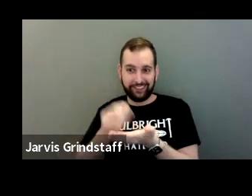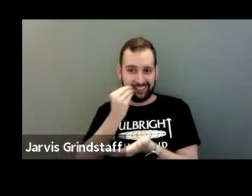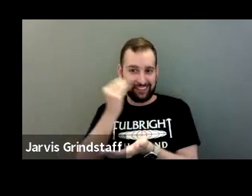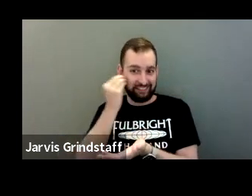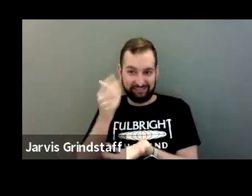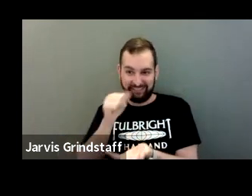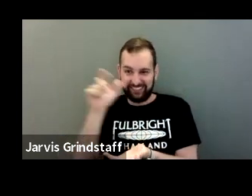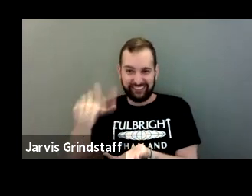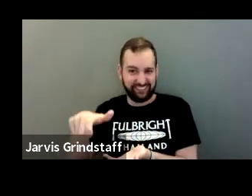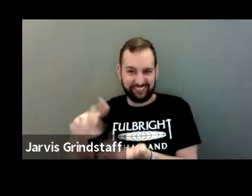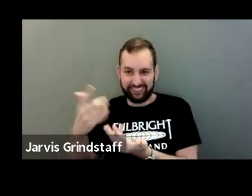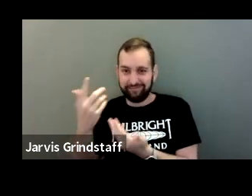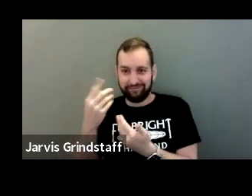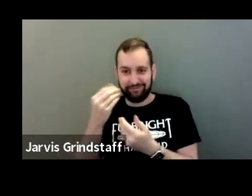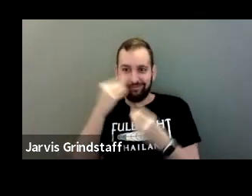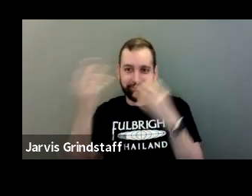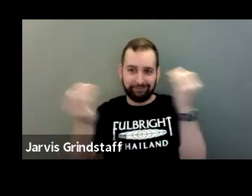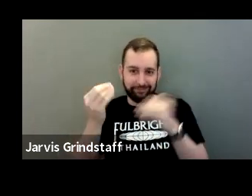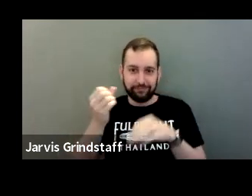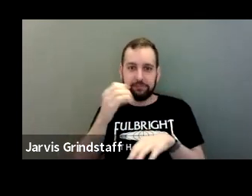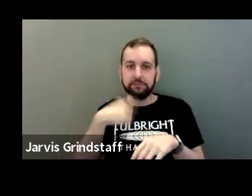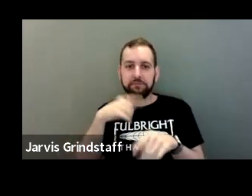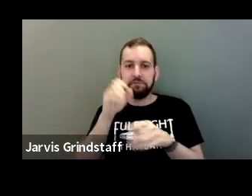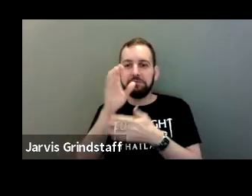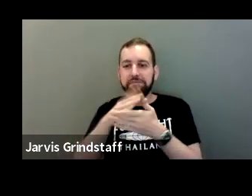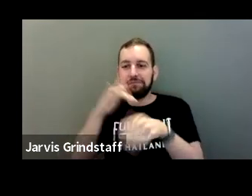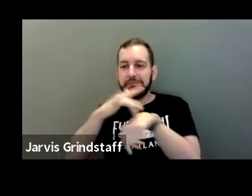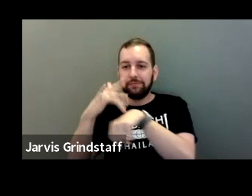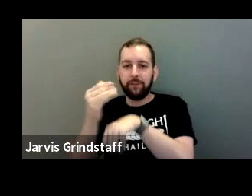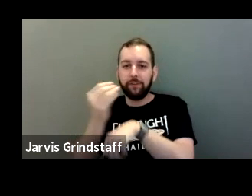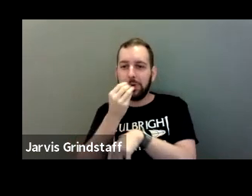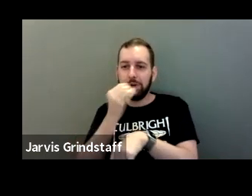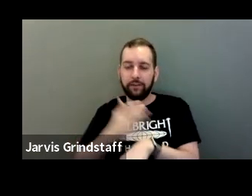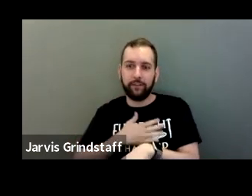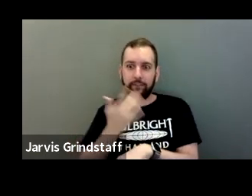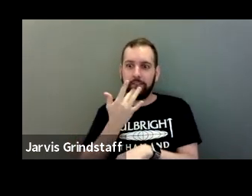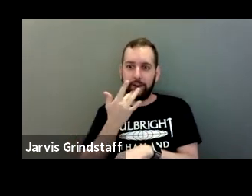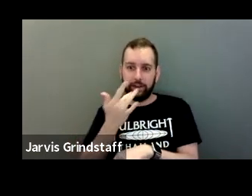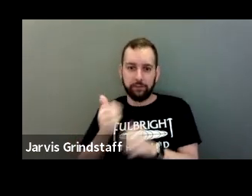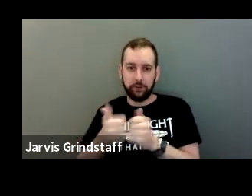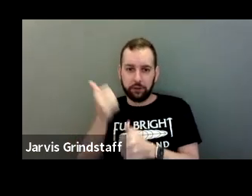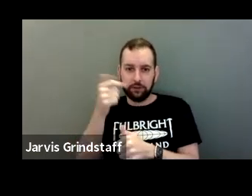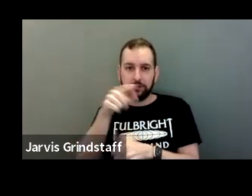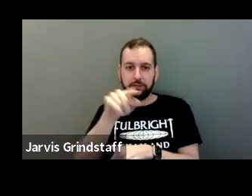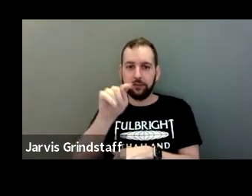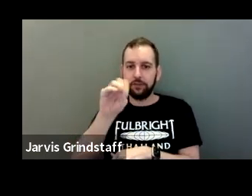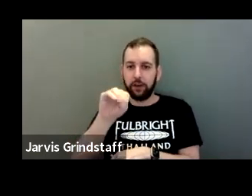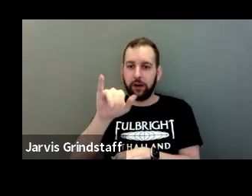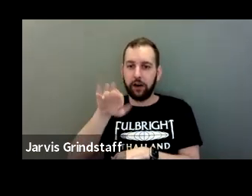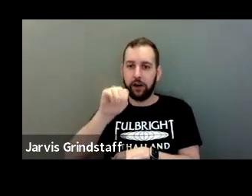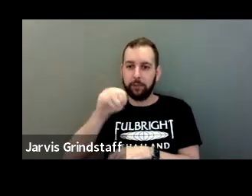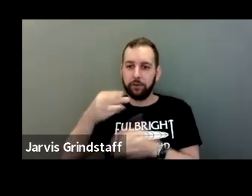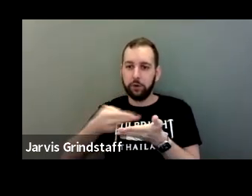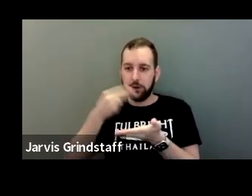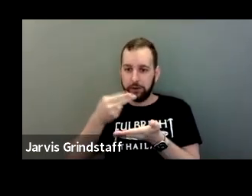that is in the country. We didn't cook at home at all. It's not necessary. You can go out for food anytime. And these